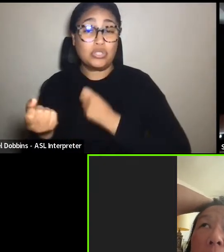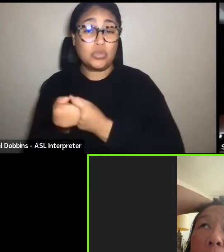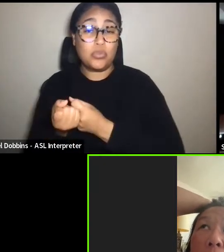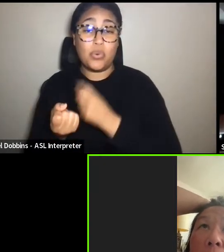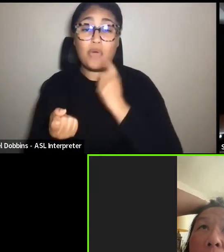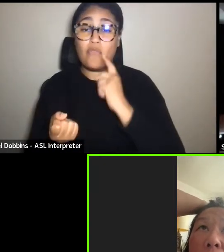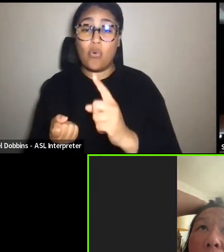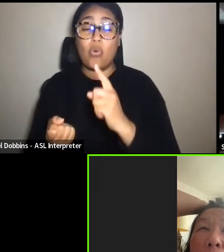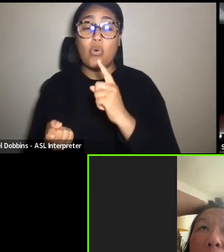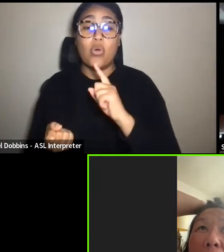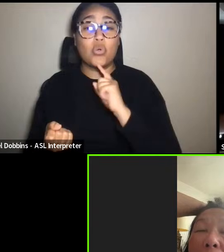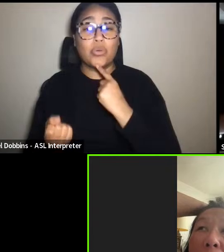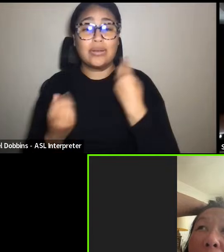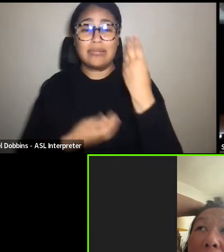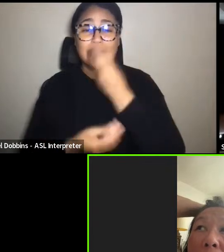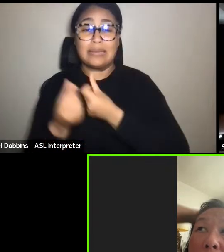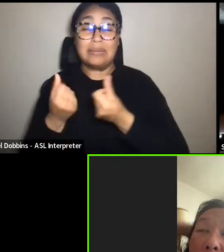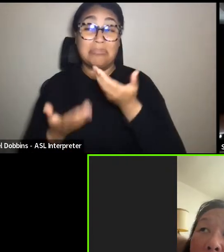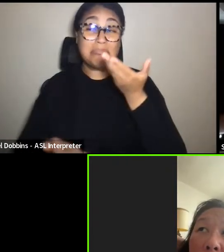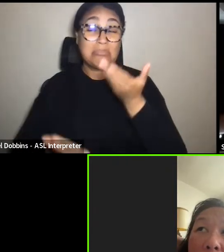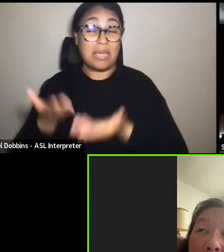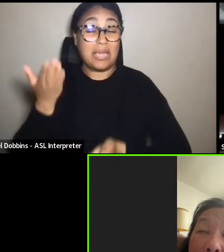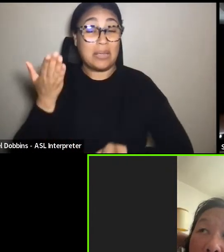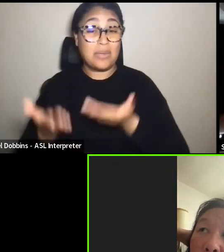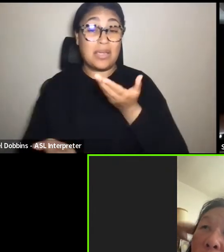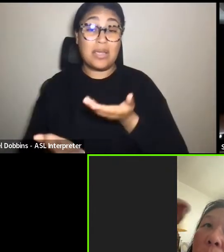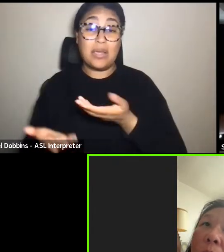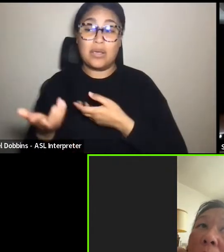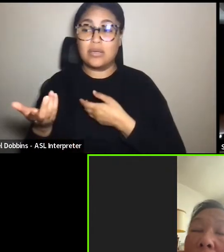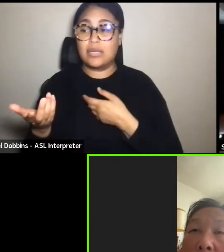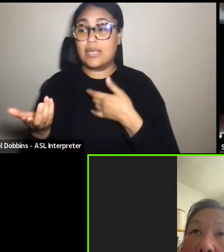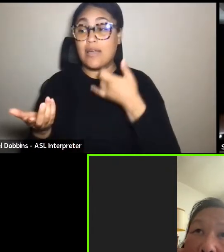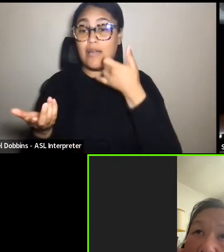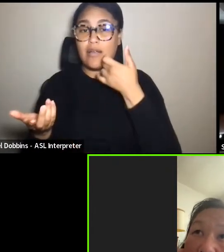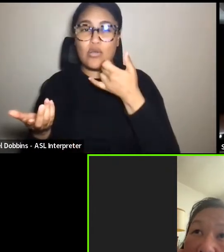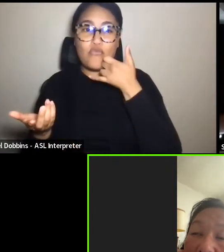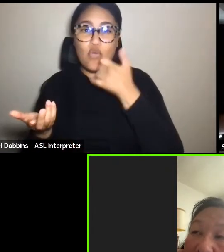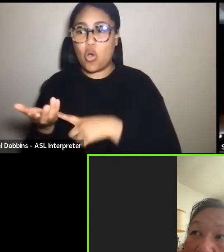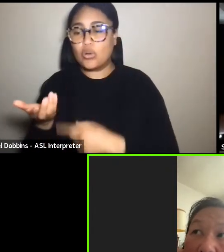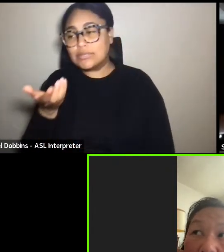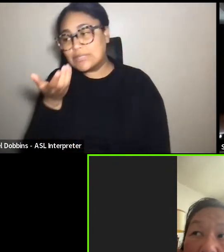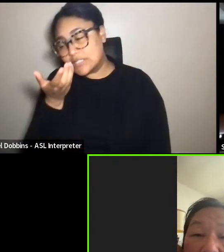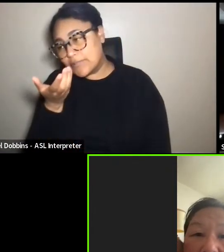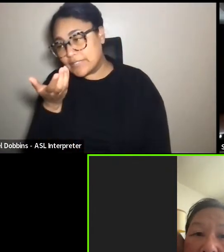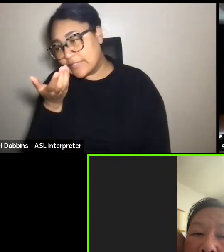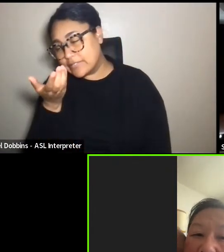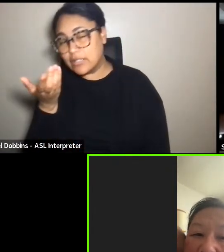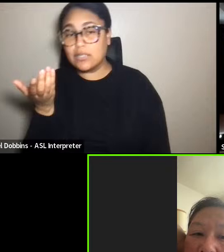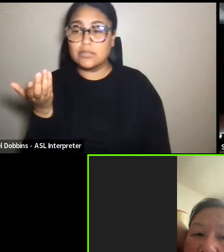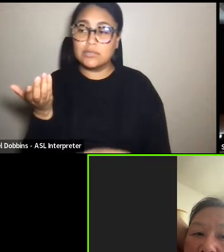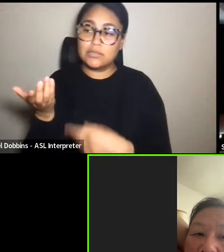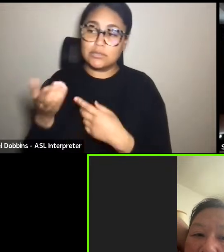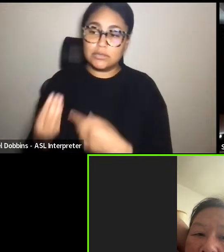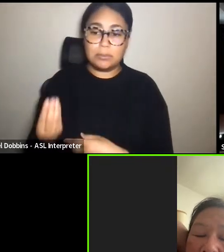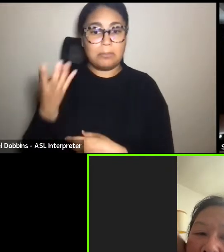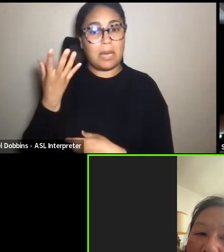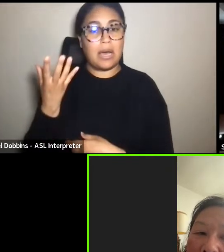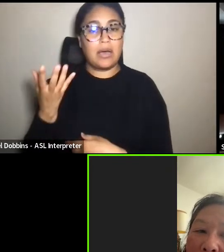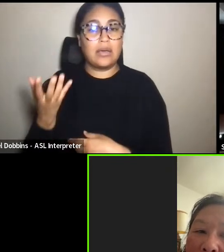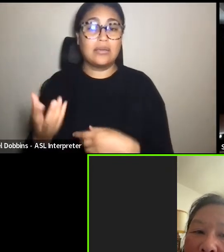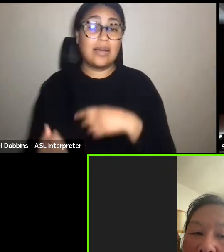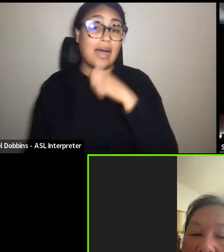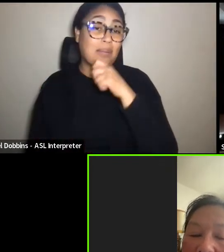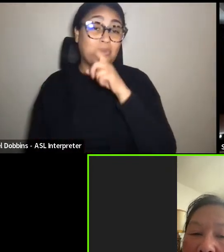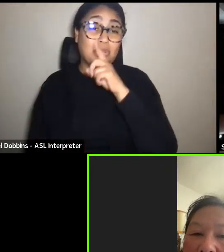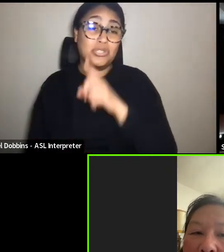critical thinking. I mean, maybe we ask Siri, we can ask Google. That might be a part of it, but I'm not sure what AI is at